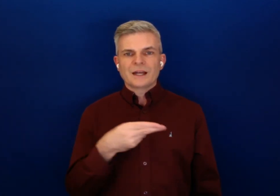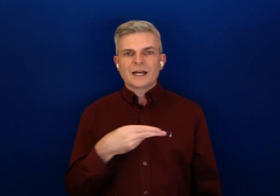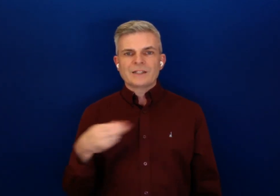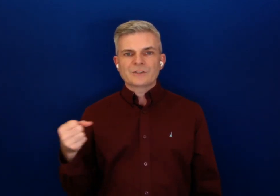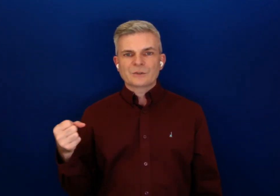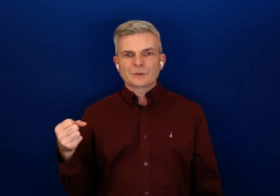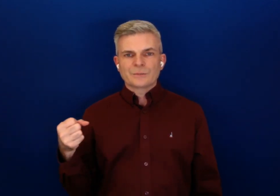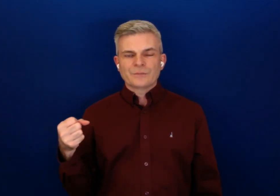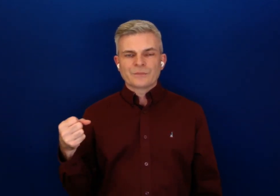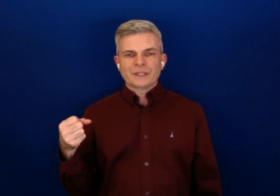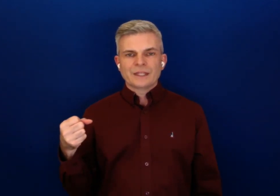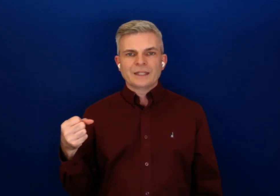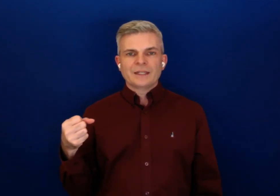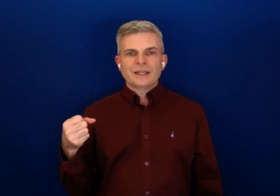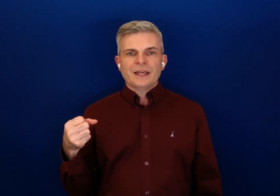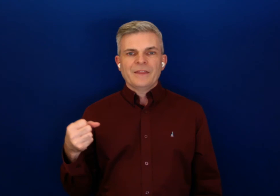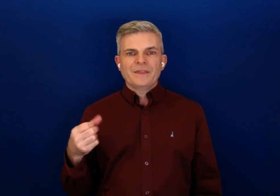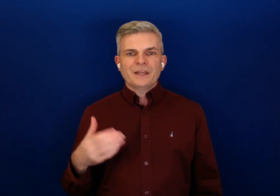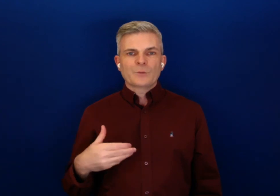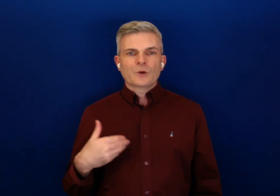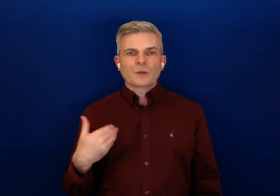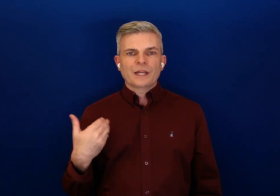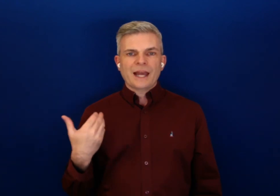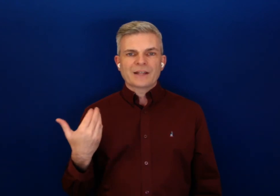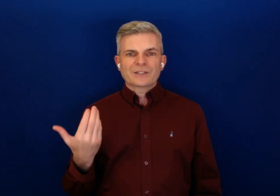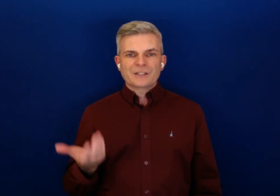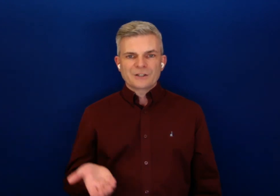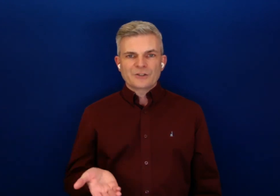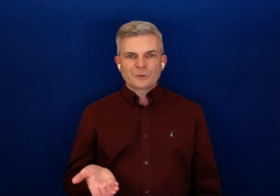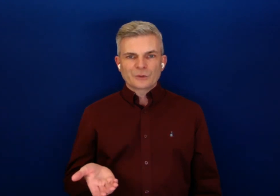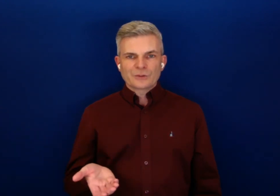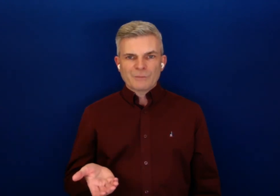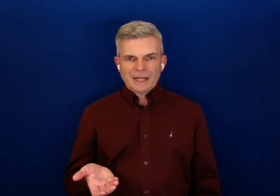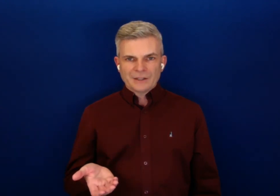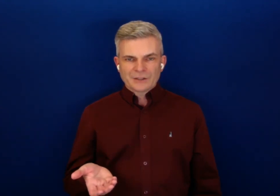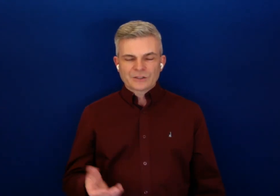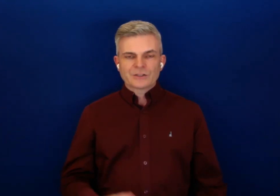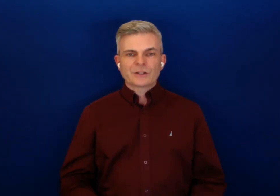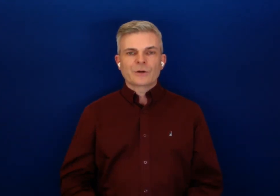High school. And then we're going to ask, did you learn Spanish? So,